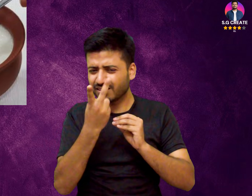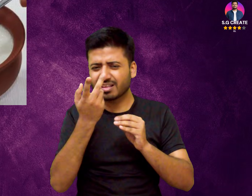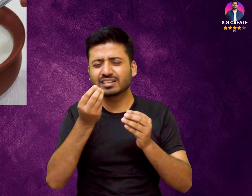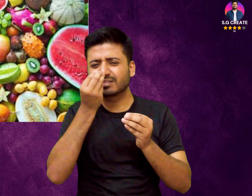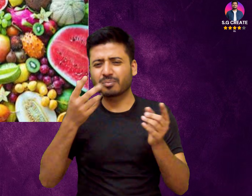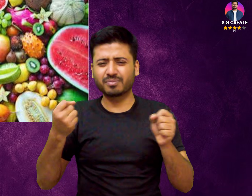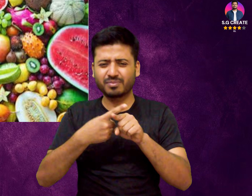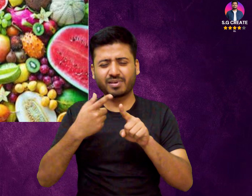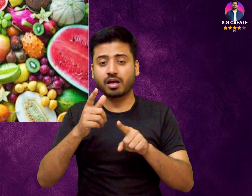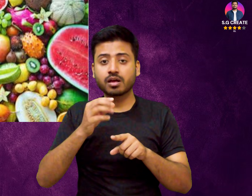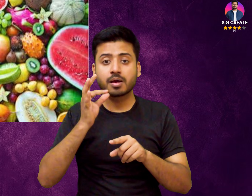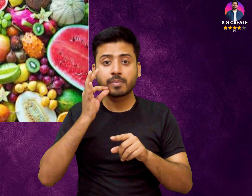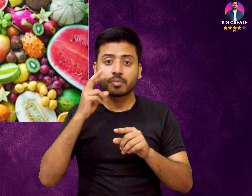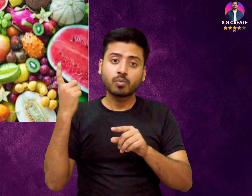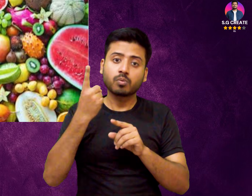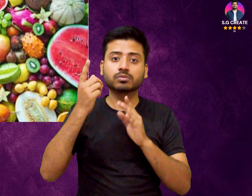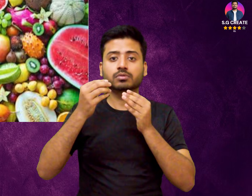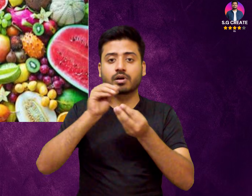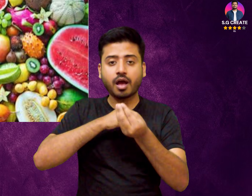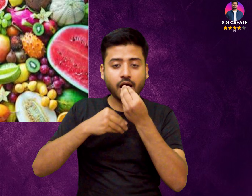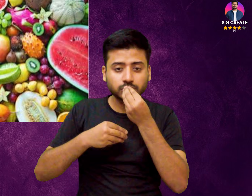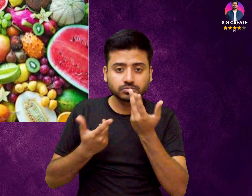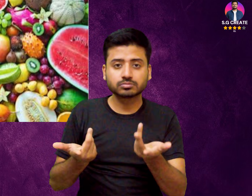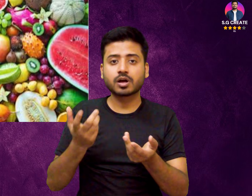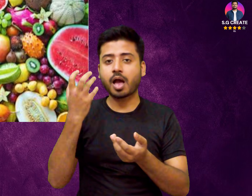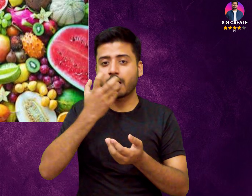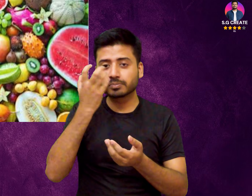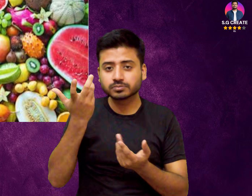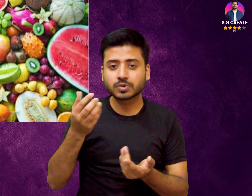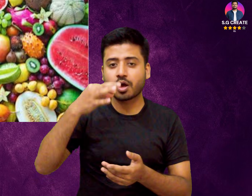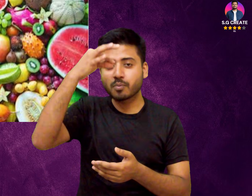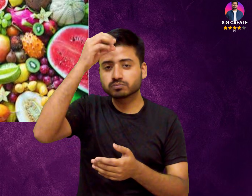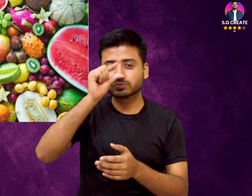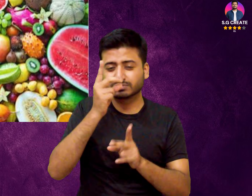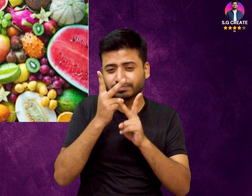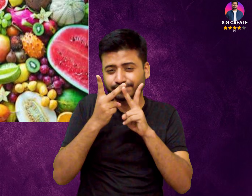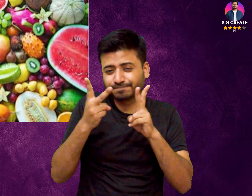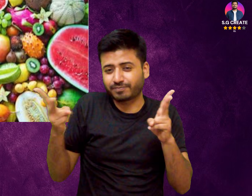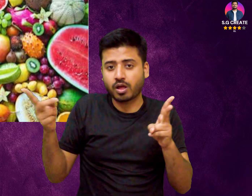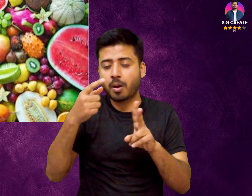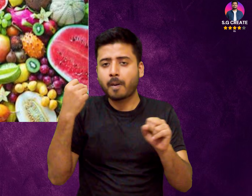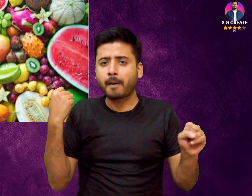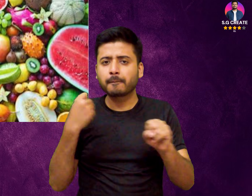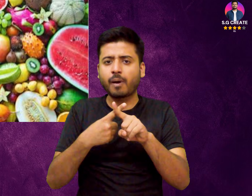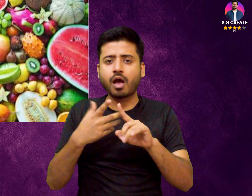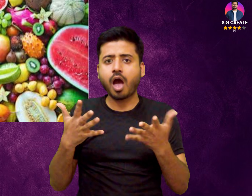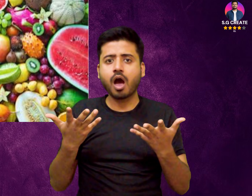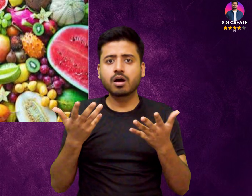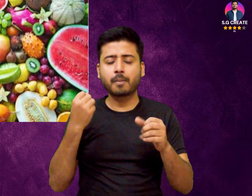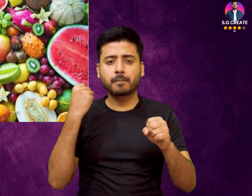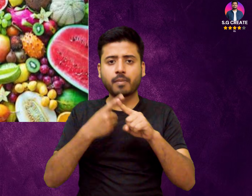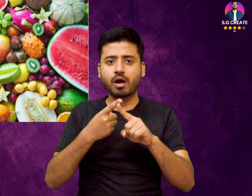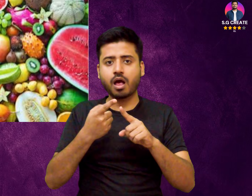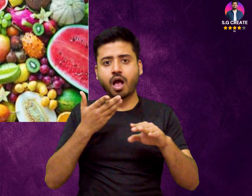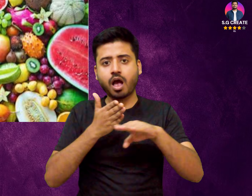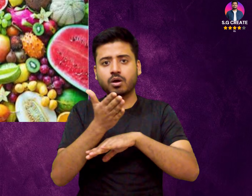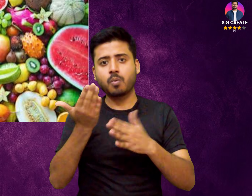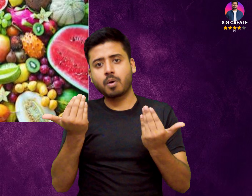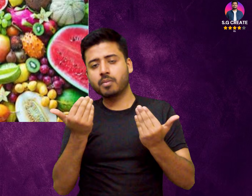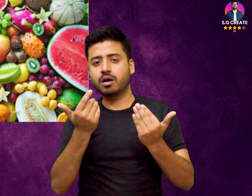prebiotics in the fruit help the probiotics in the yogurt work better. Ayurveda, it is categorized as Viruddha Ahara,